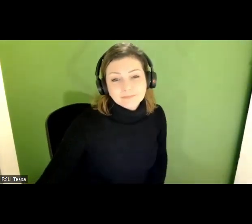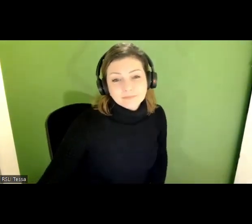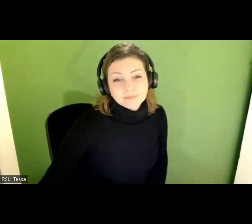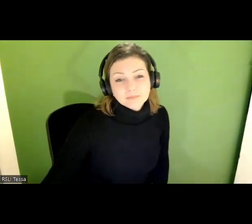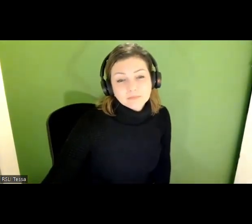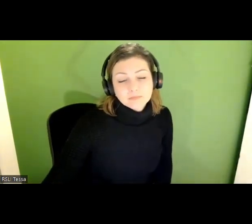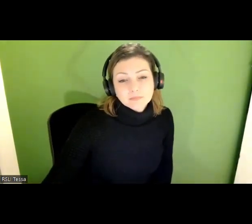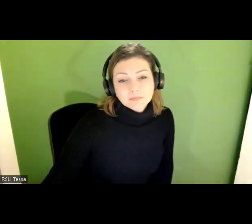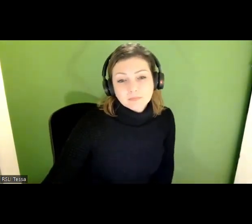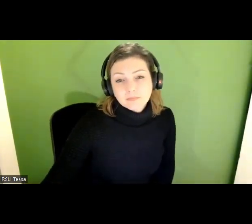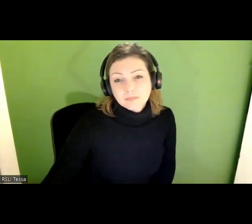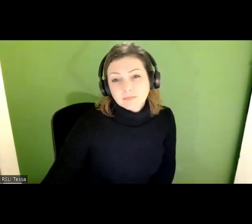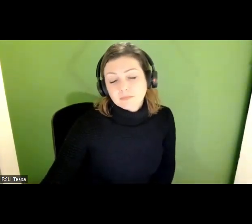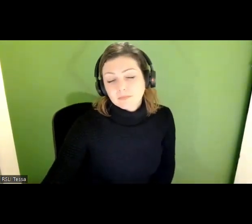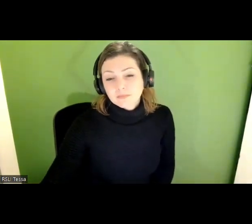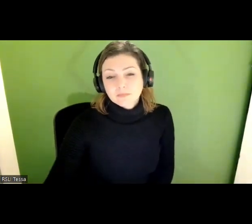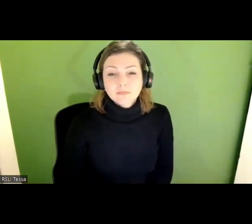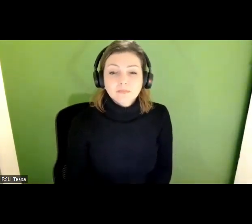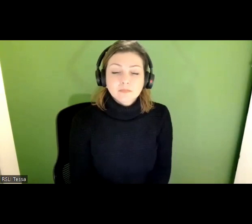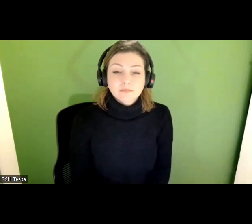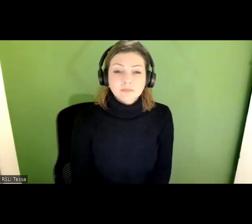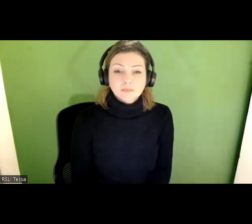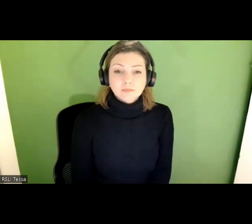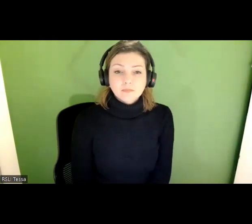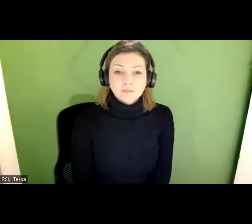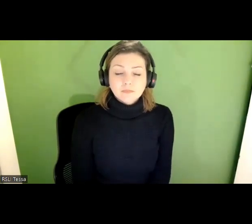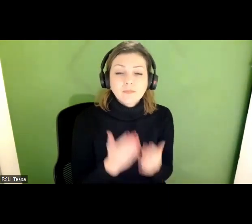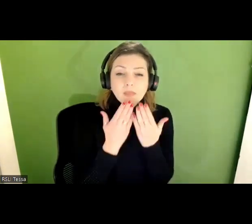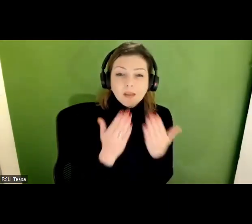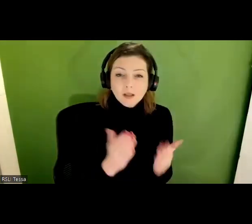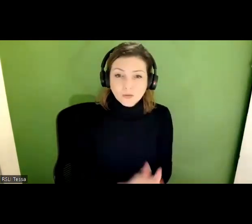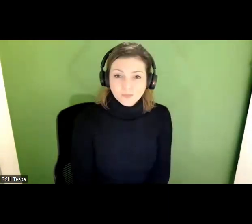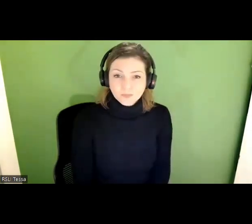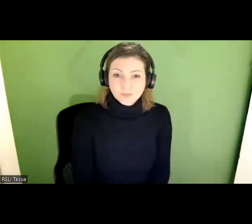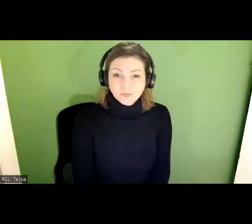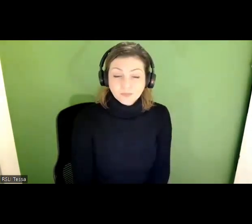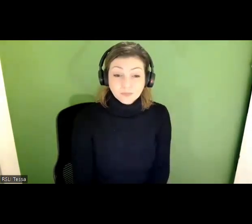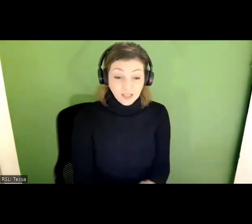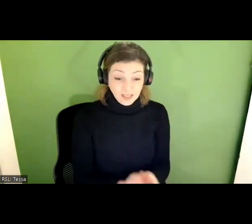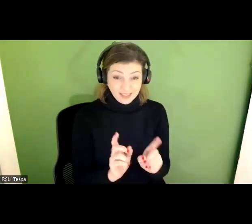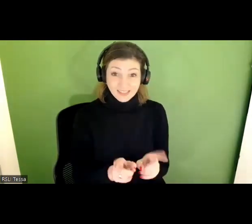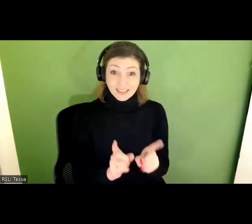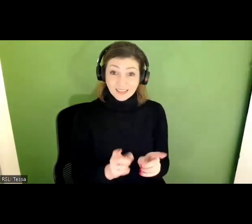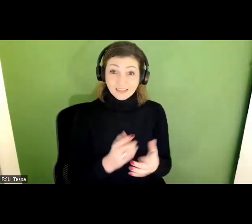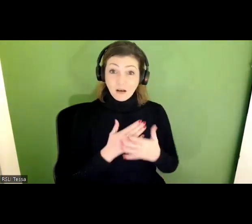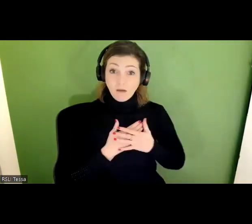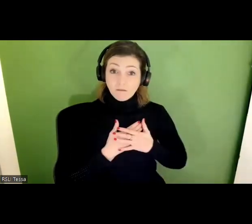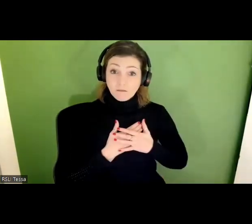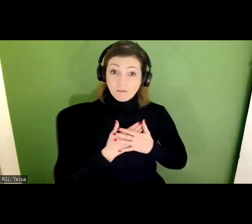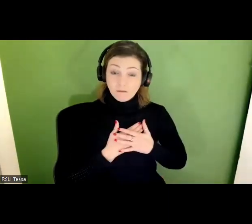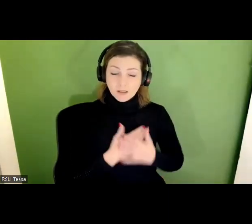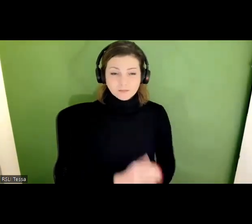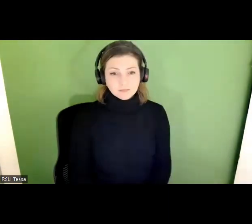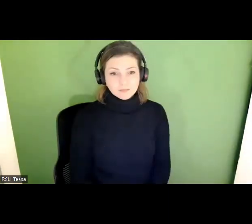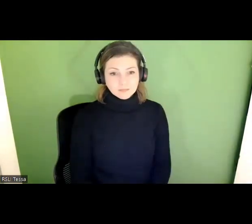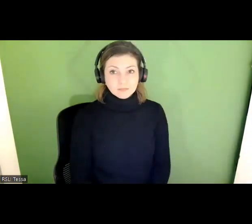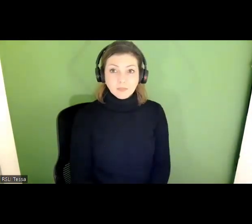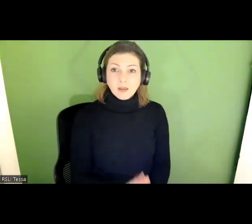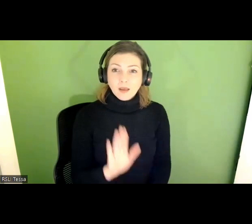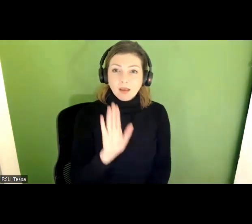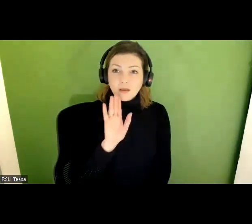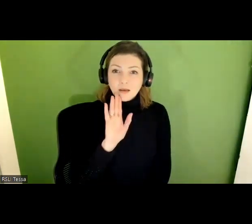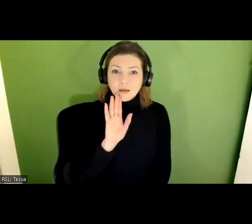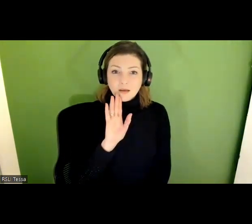Is this love? I hear his